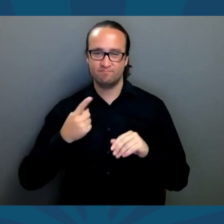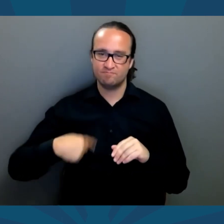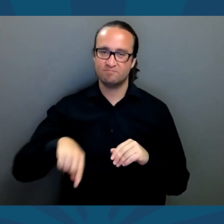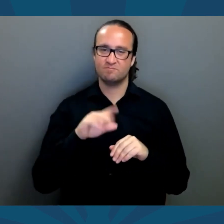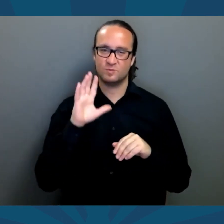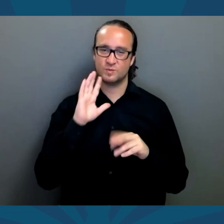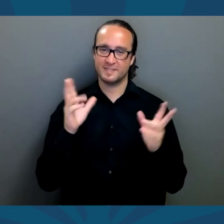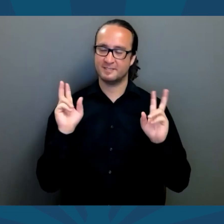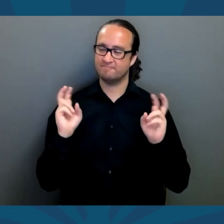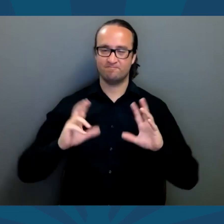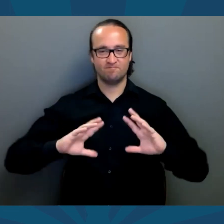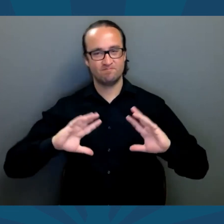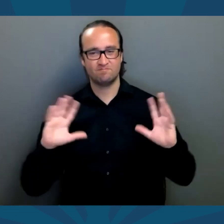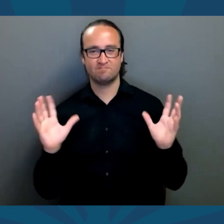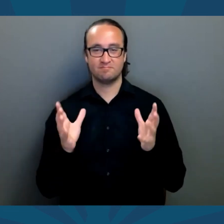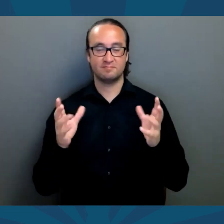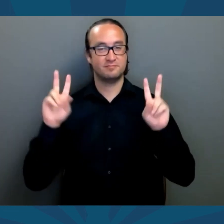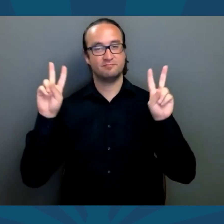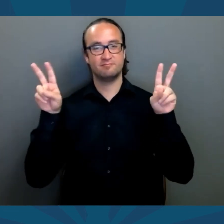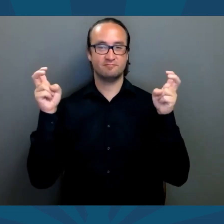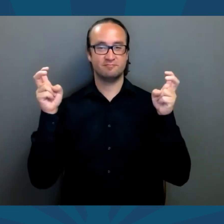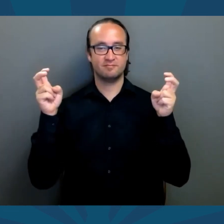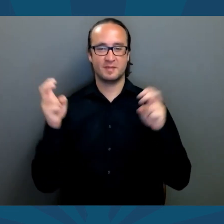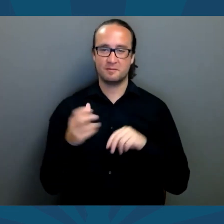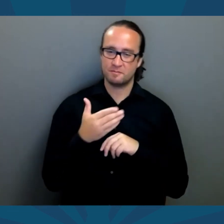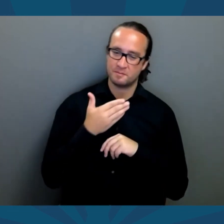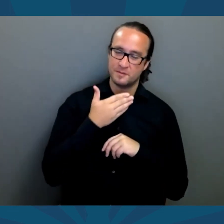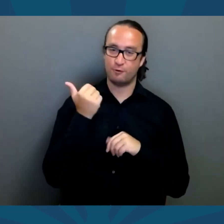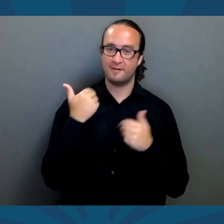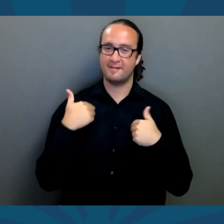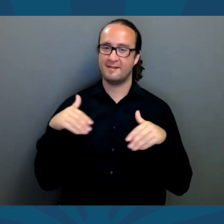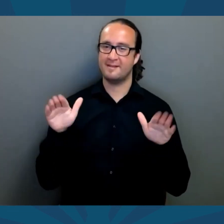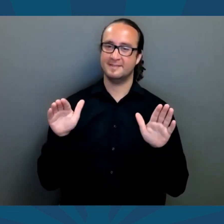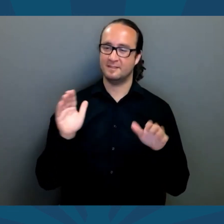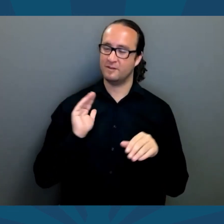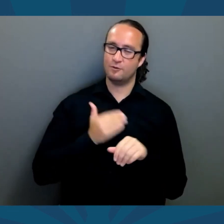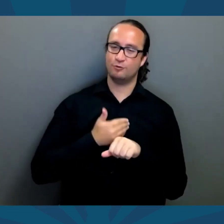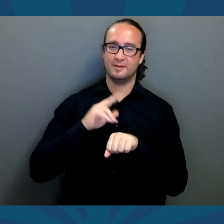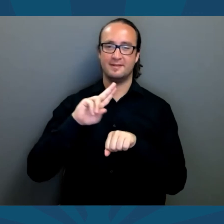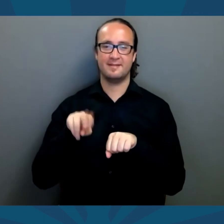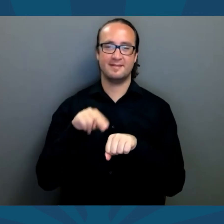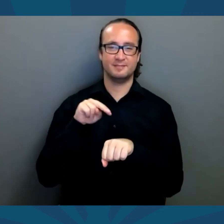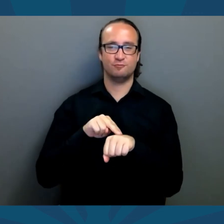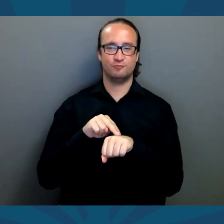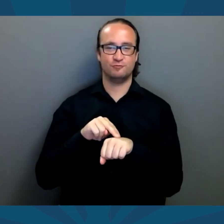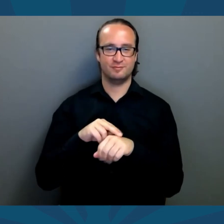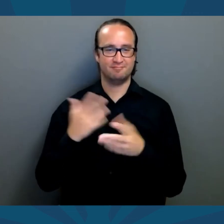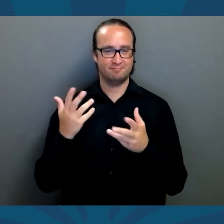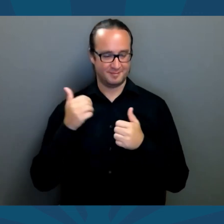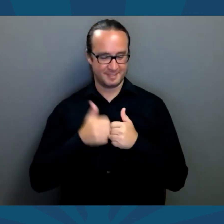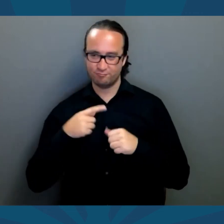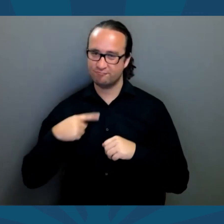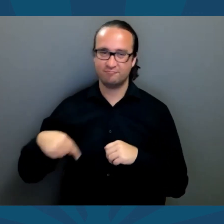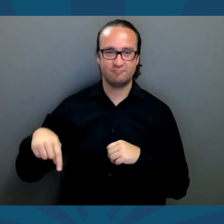hope that we bring out the better angels of our nature in each of us. As President